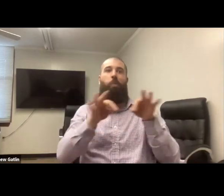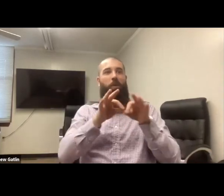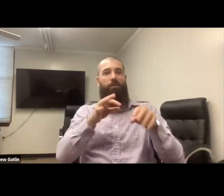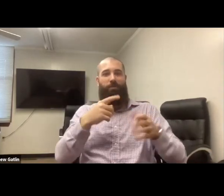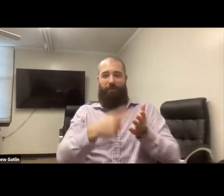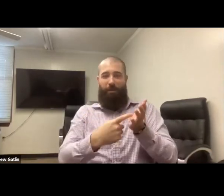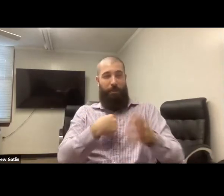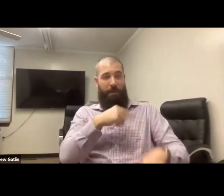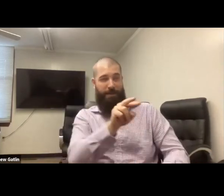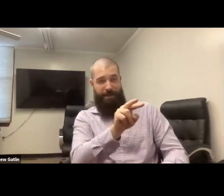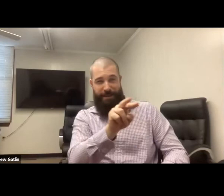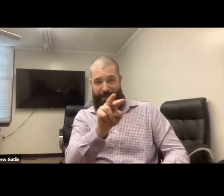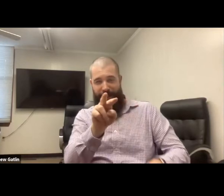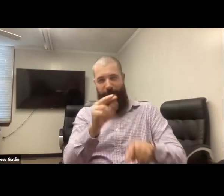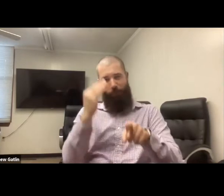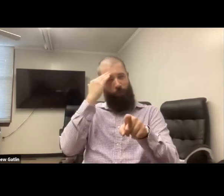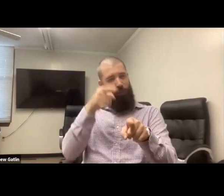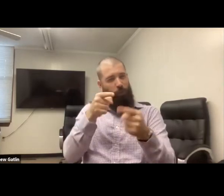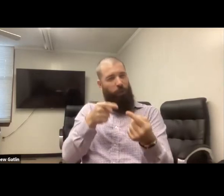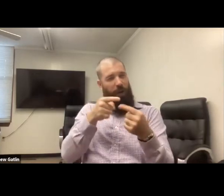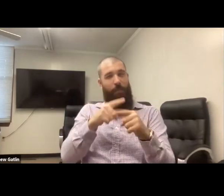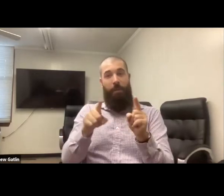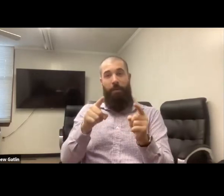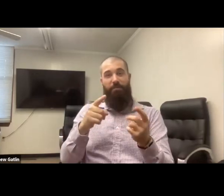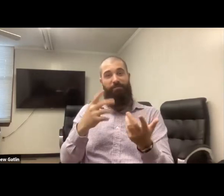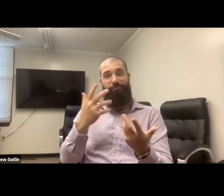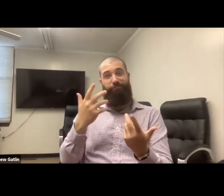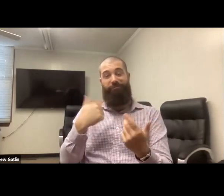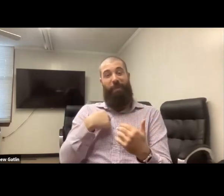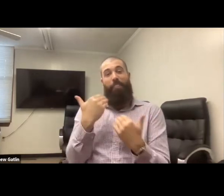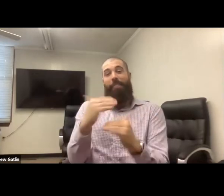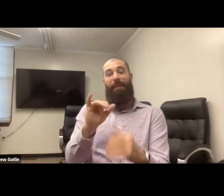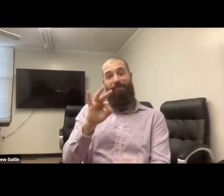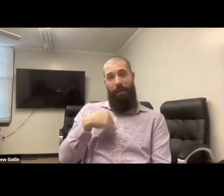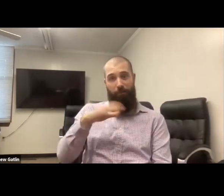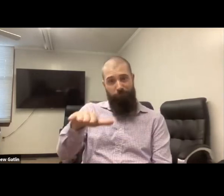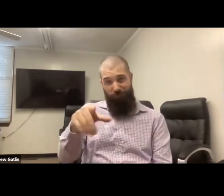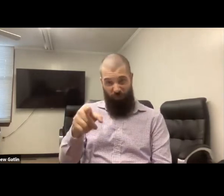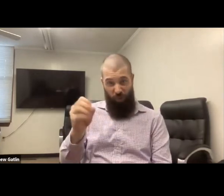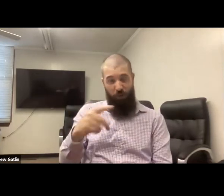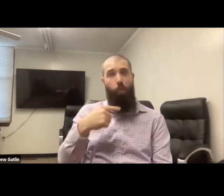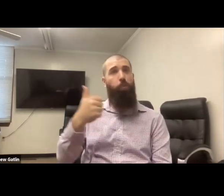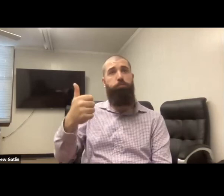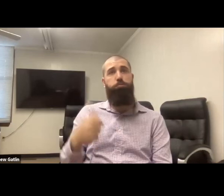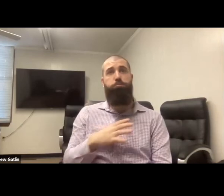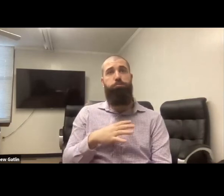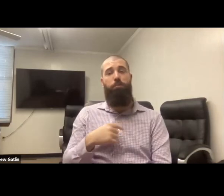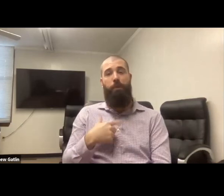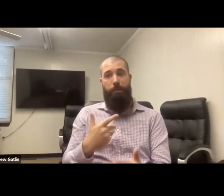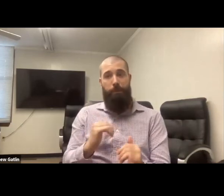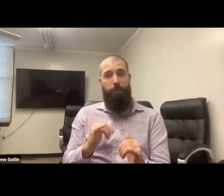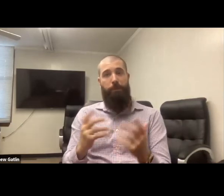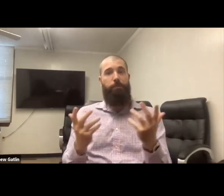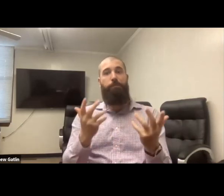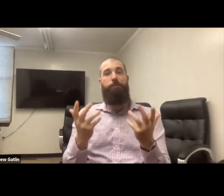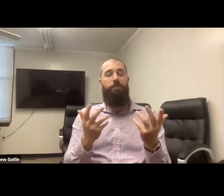myself as well. So I know it's important to sometimes try to look at the kids and see who's struggling, maybe not. But, and